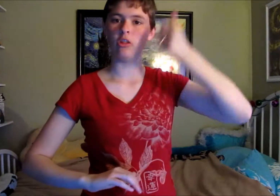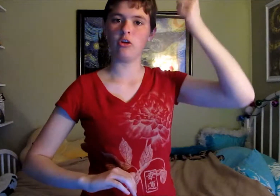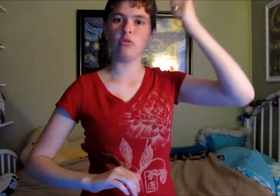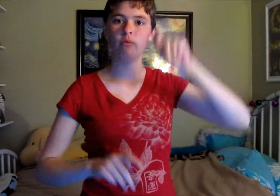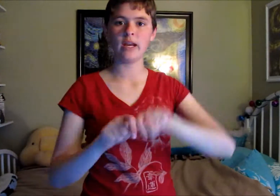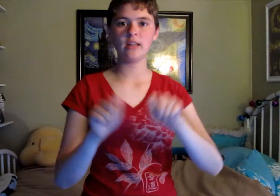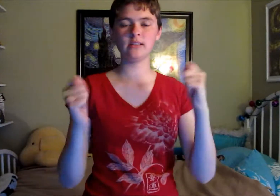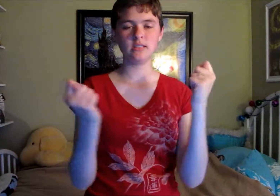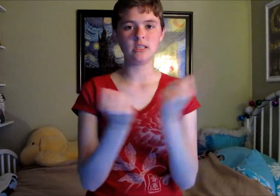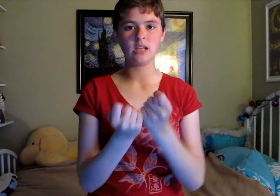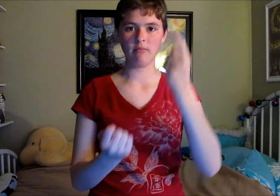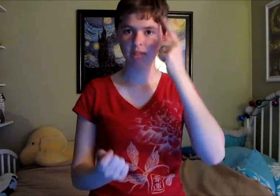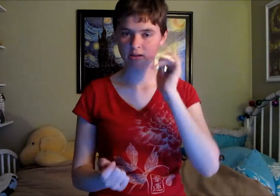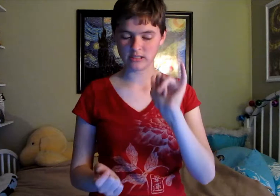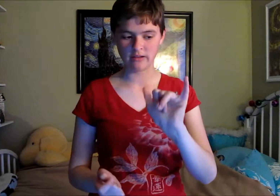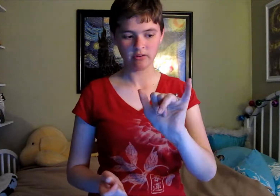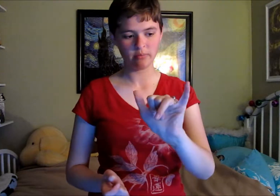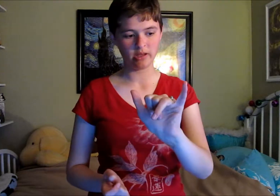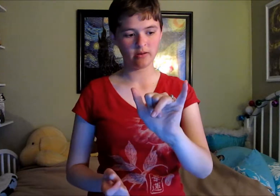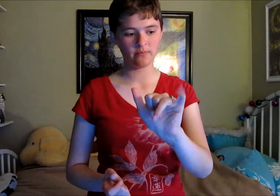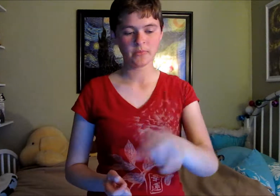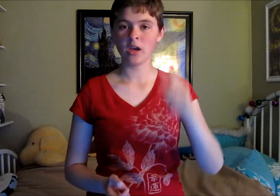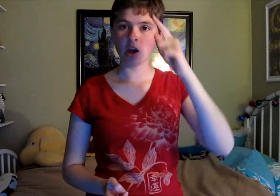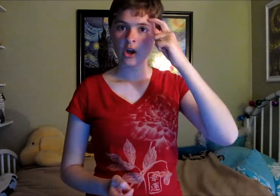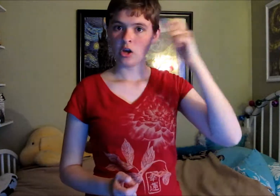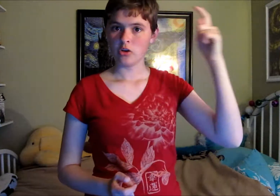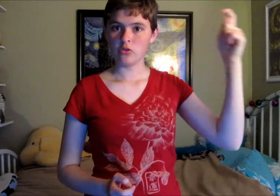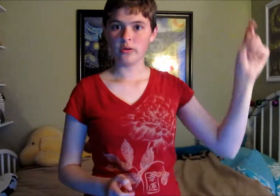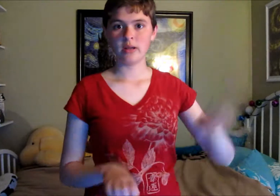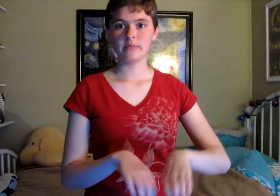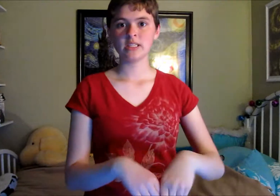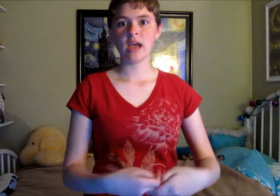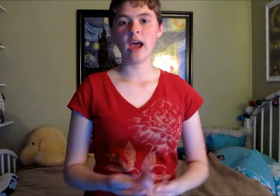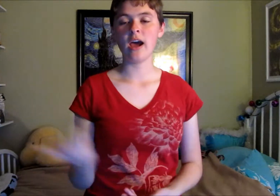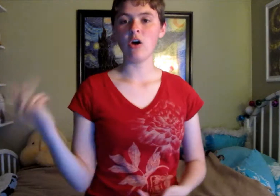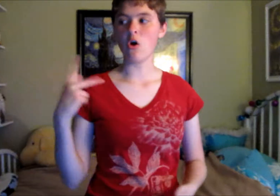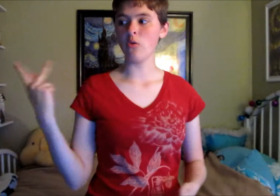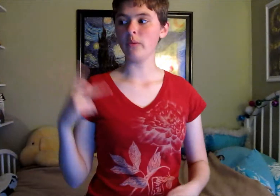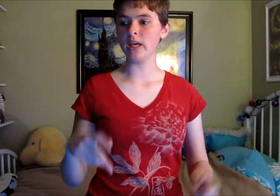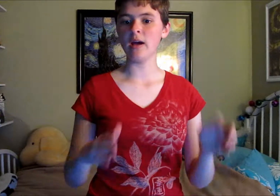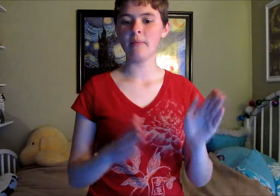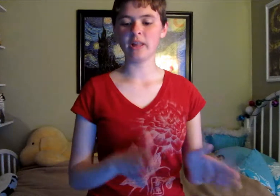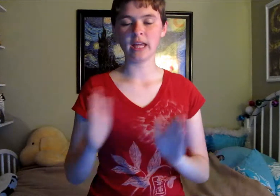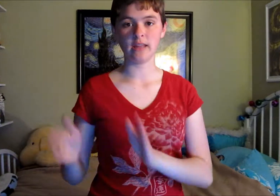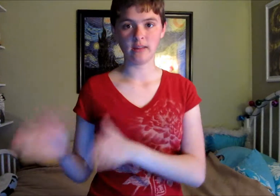the greatest team there's ever been. Dreams how we plan them.